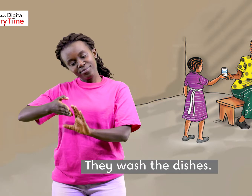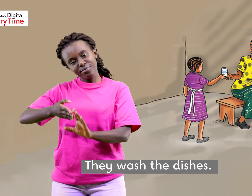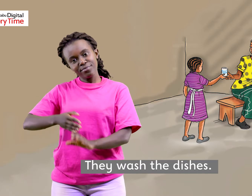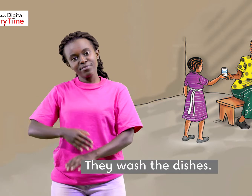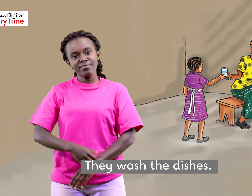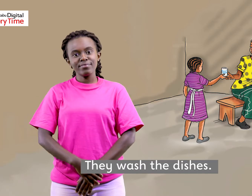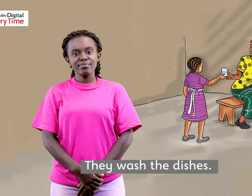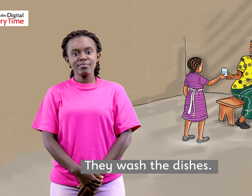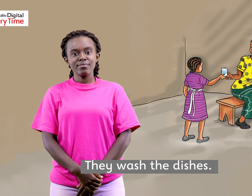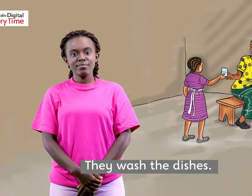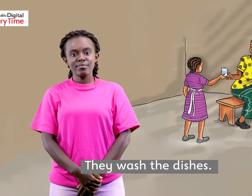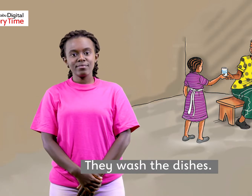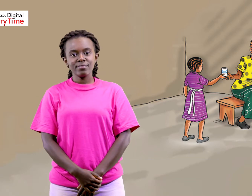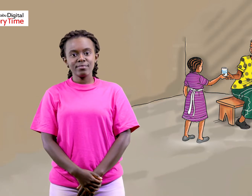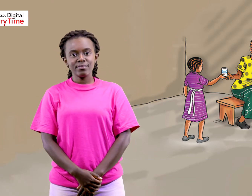They wash the dishes.